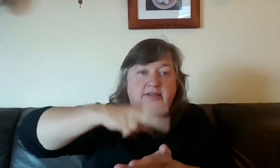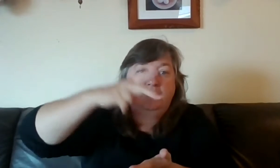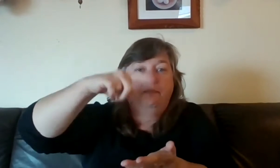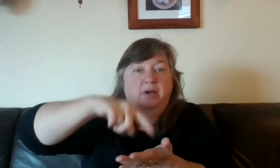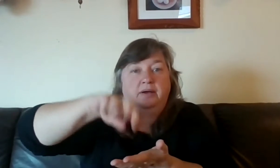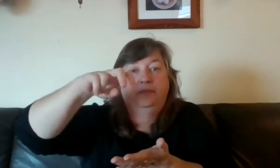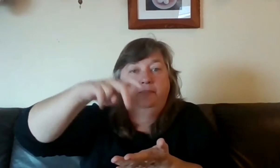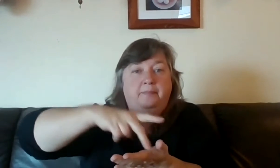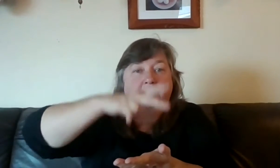skip.